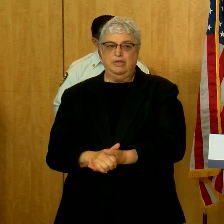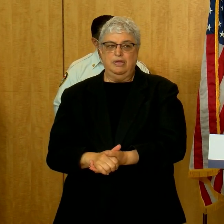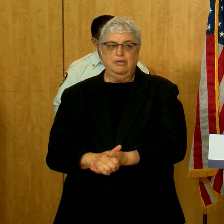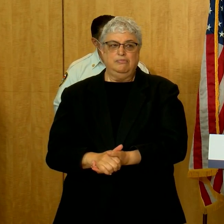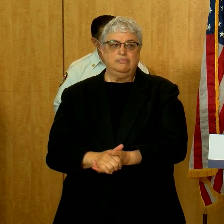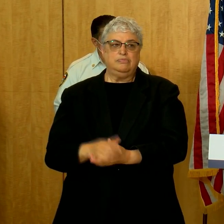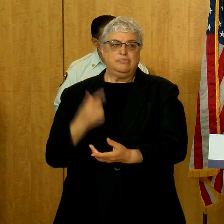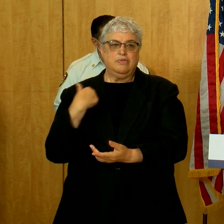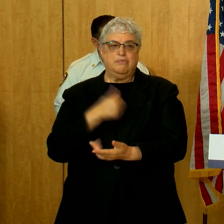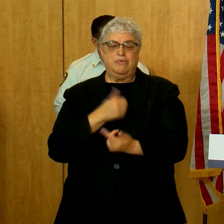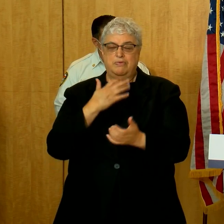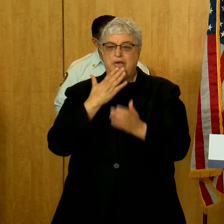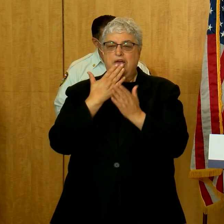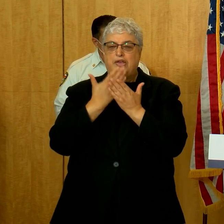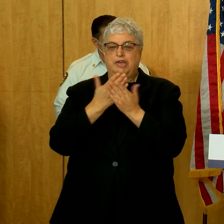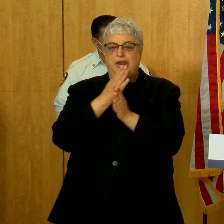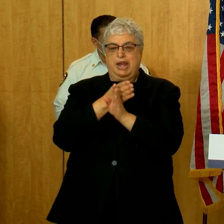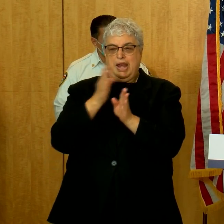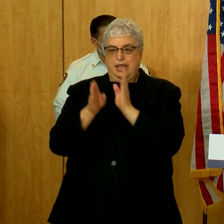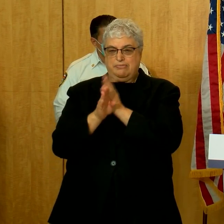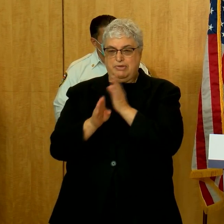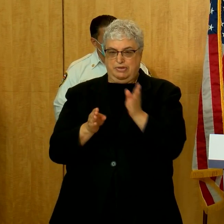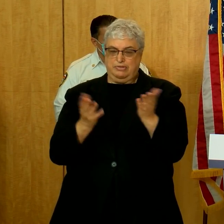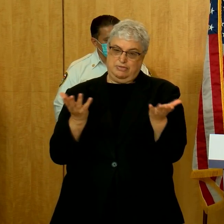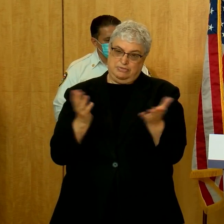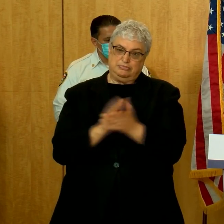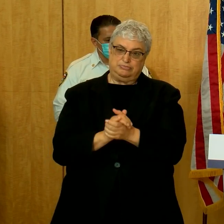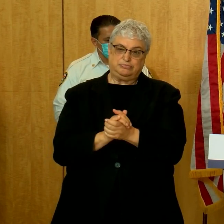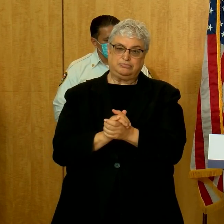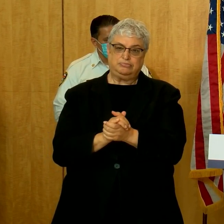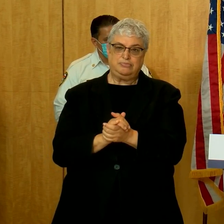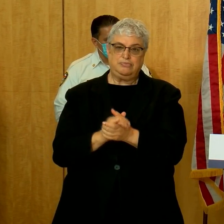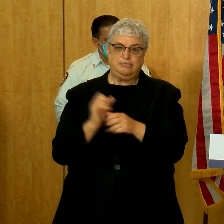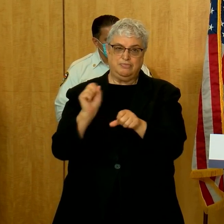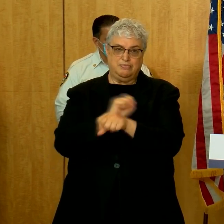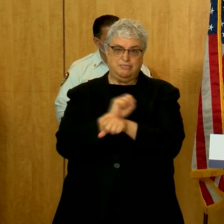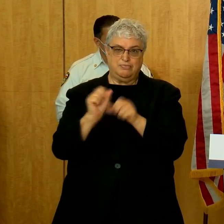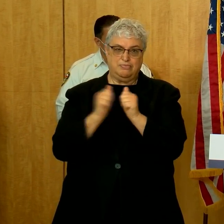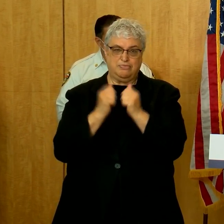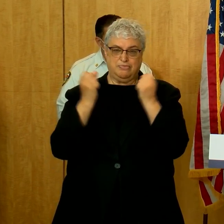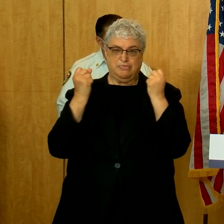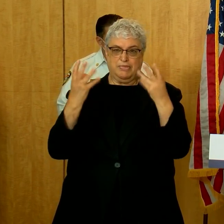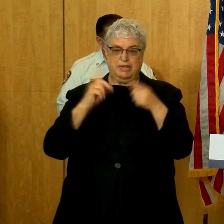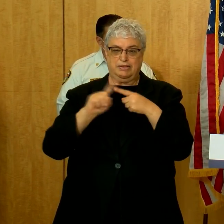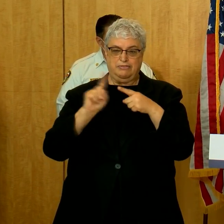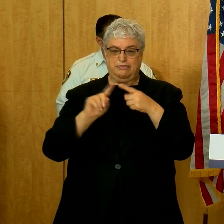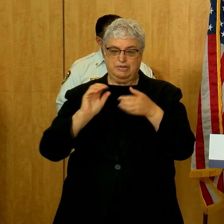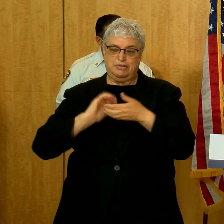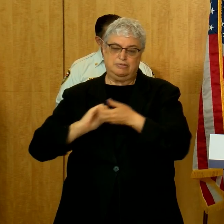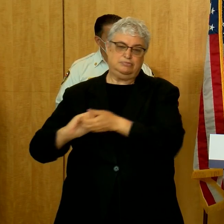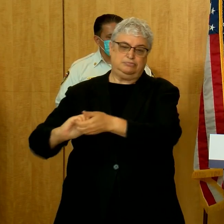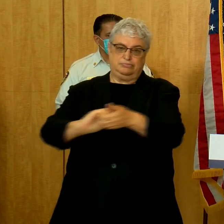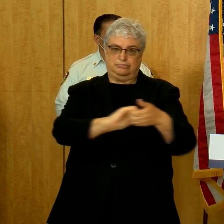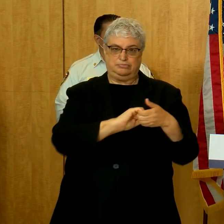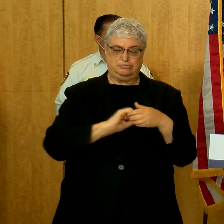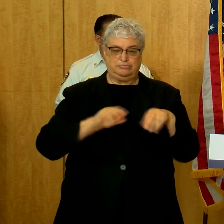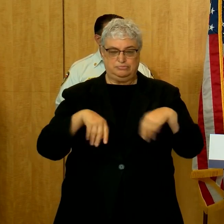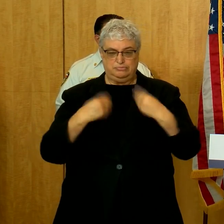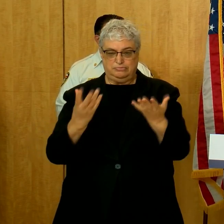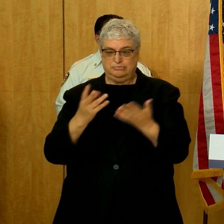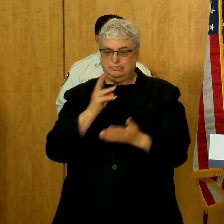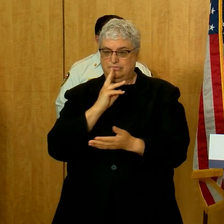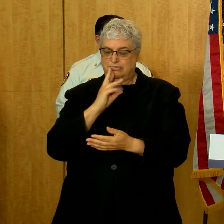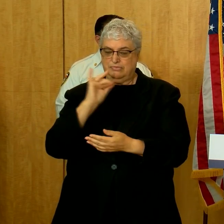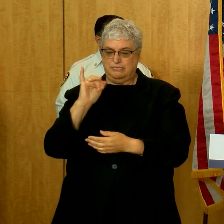We want to be good neighbors. And so, for example, we had worked with many entities to provide water and